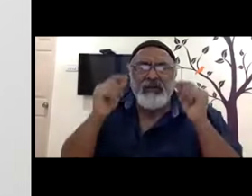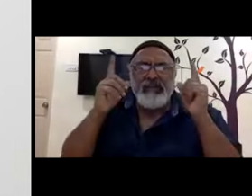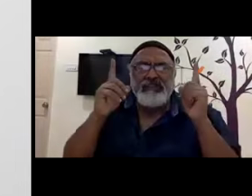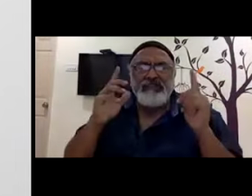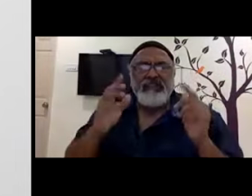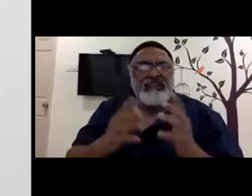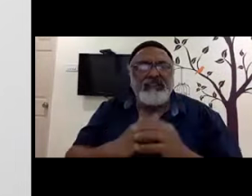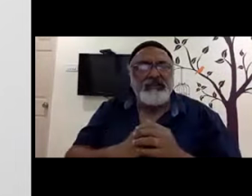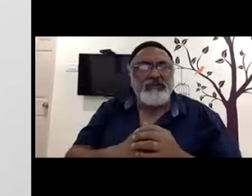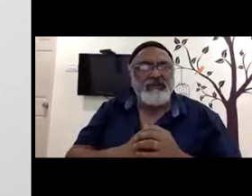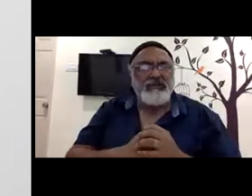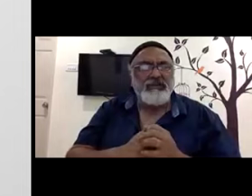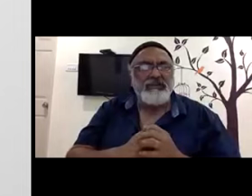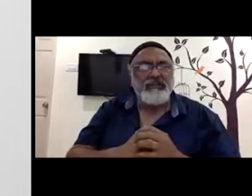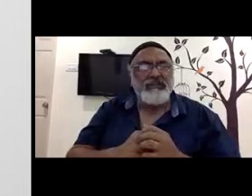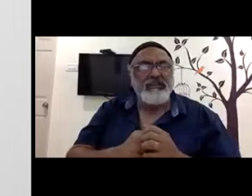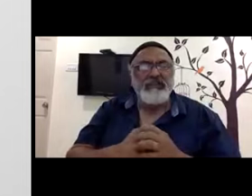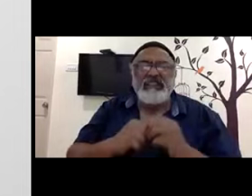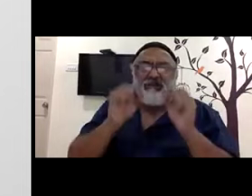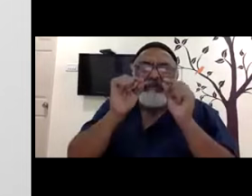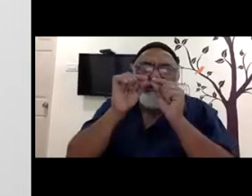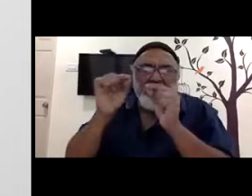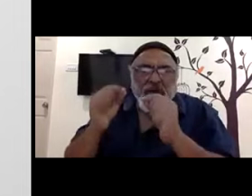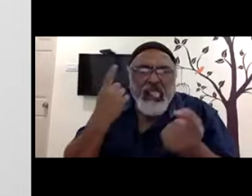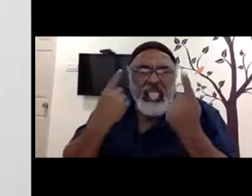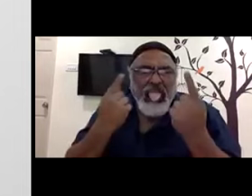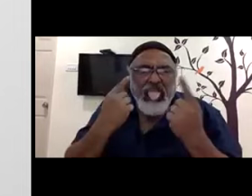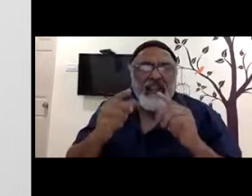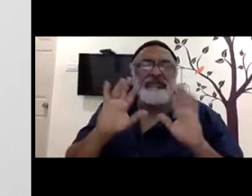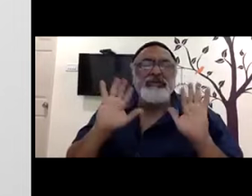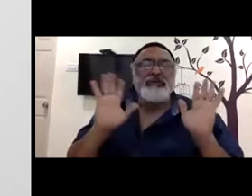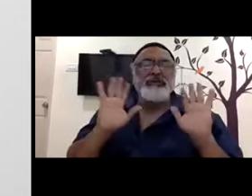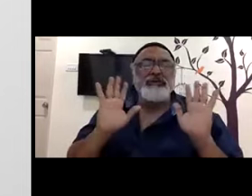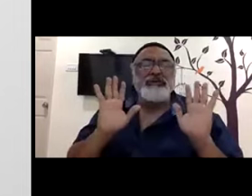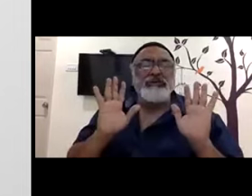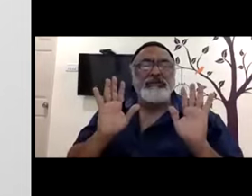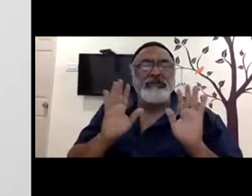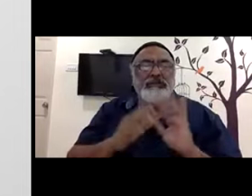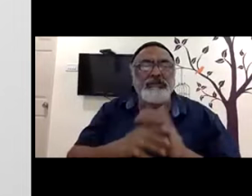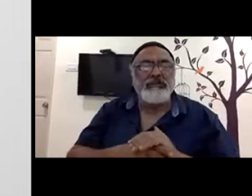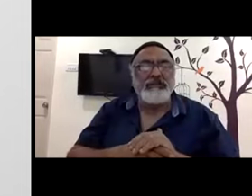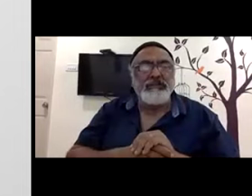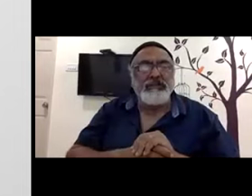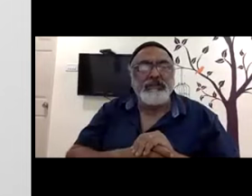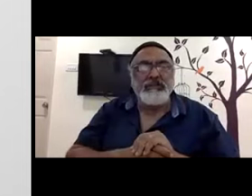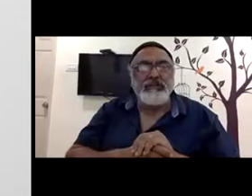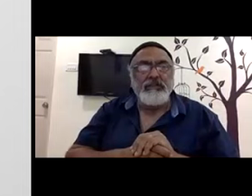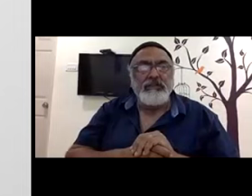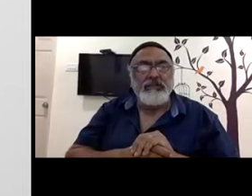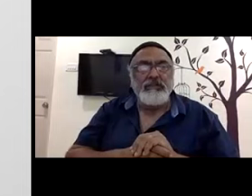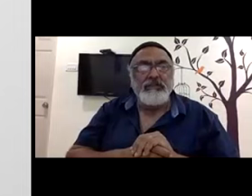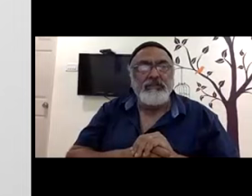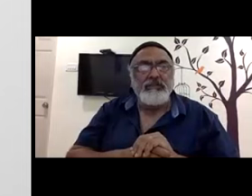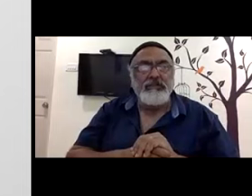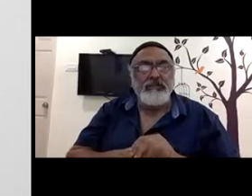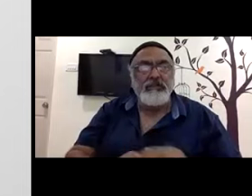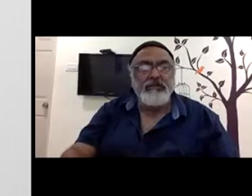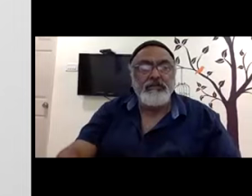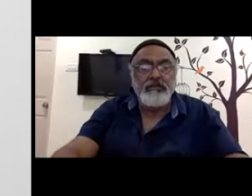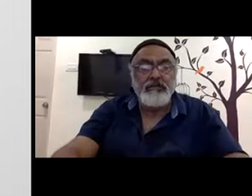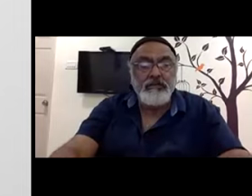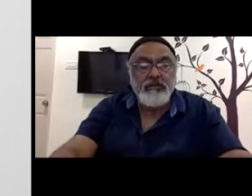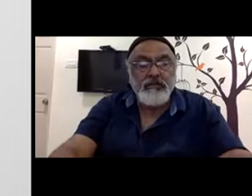know the nitty-gritties of this, but I think you should know, at least at the outset, you should know